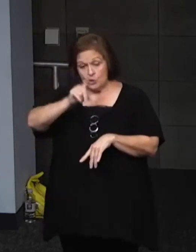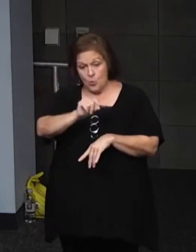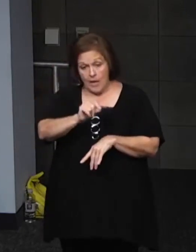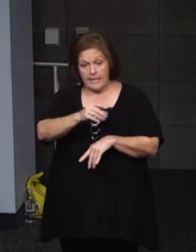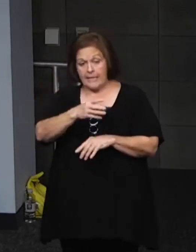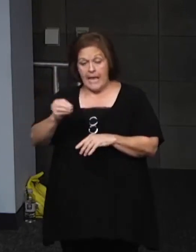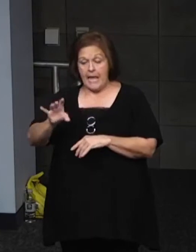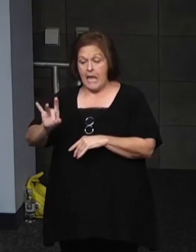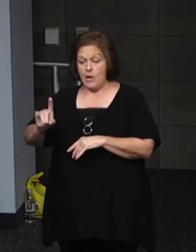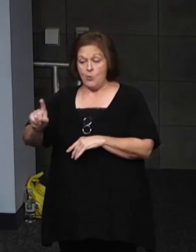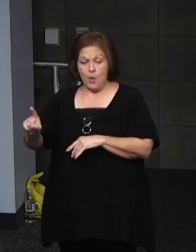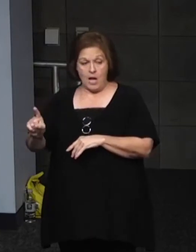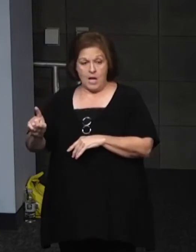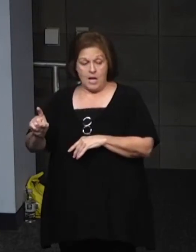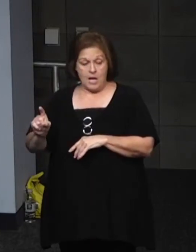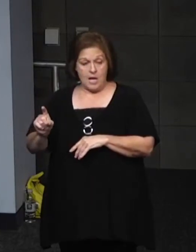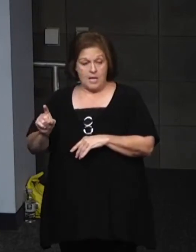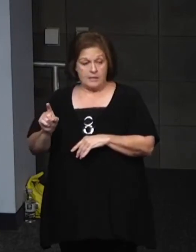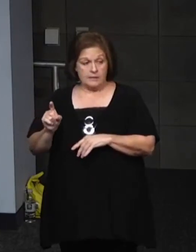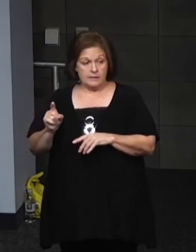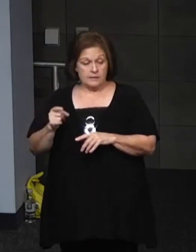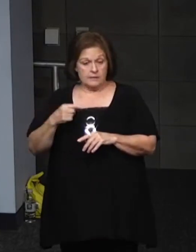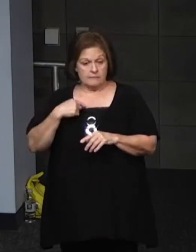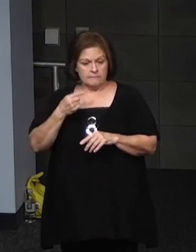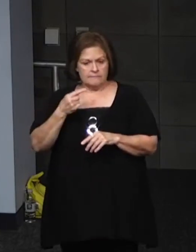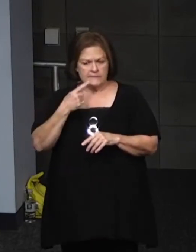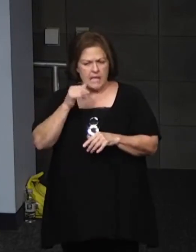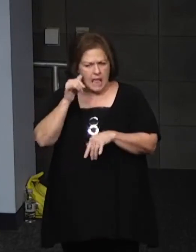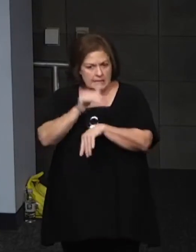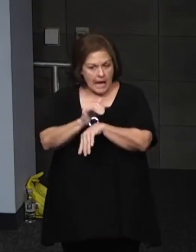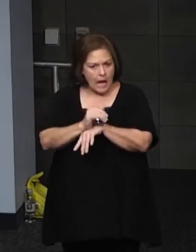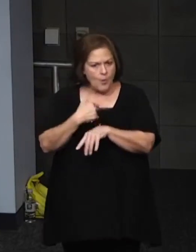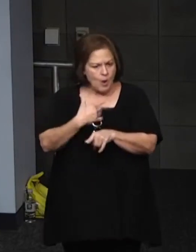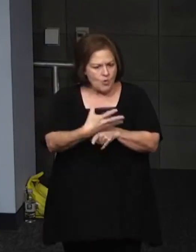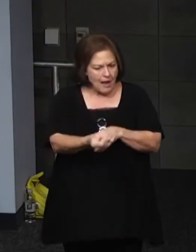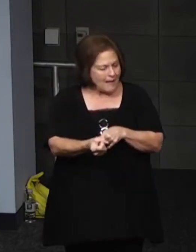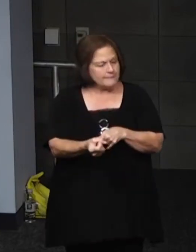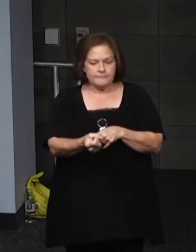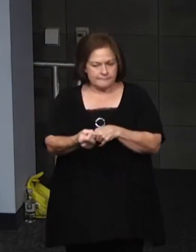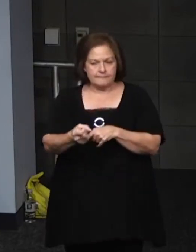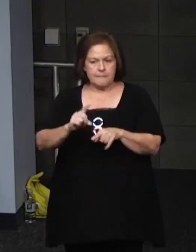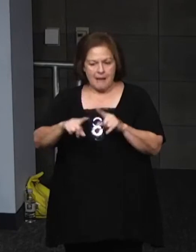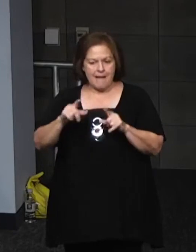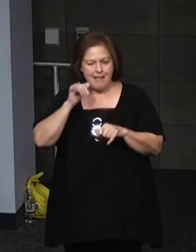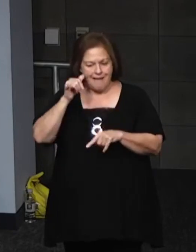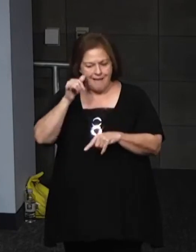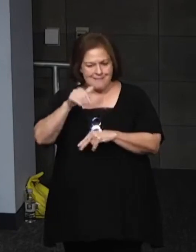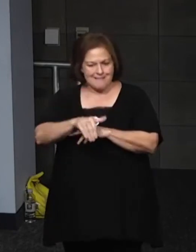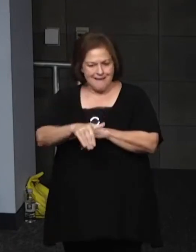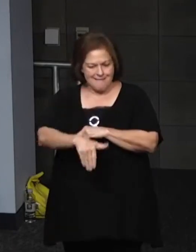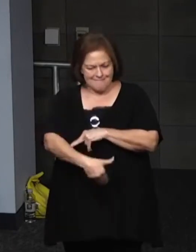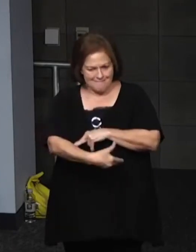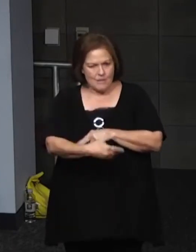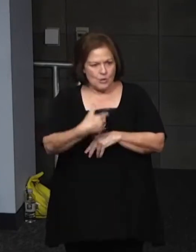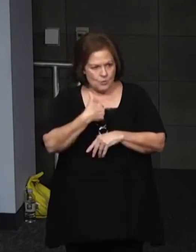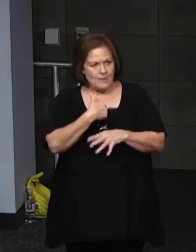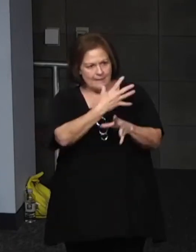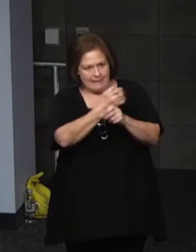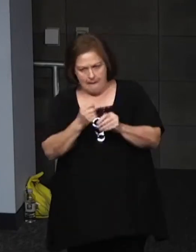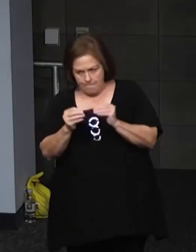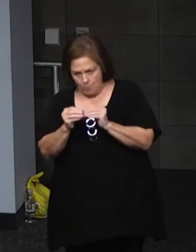Station 81. I mentioned last night that we had run out. We got more shipments in the middle of the night, so those are up and